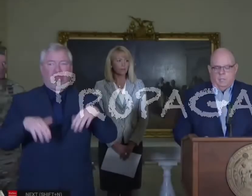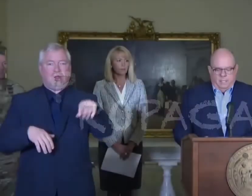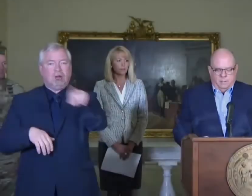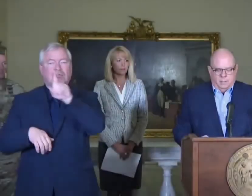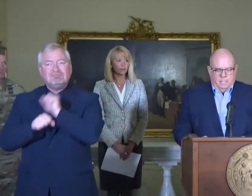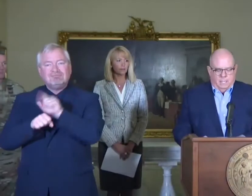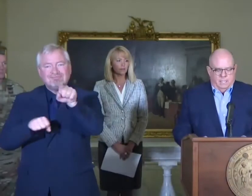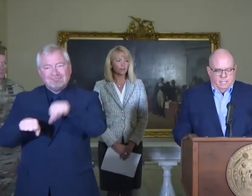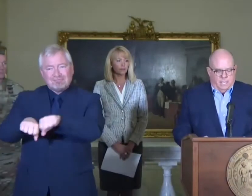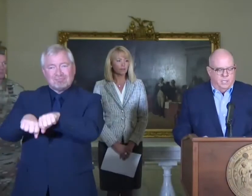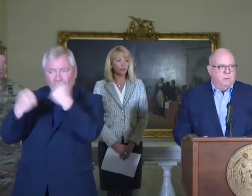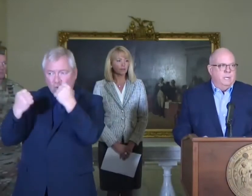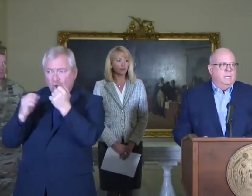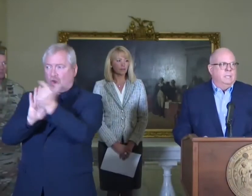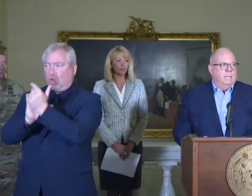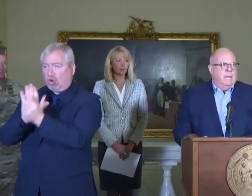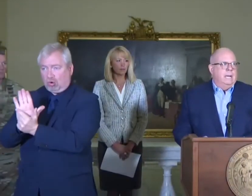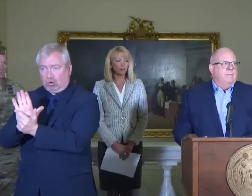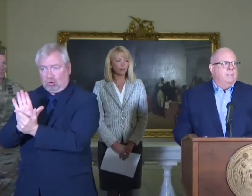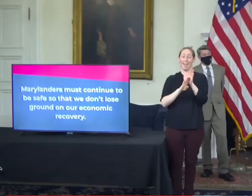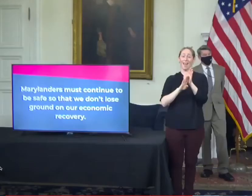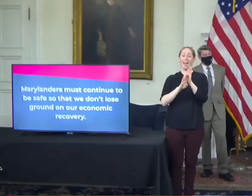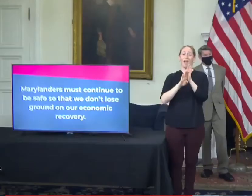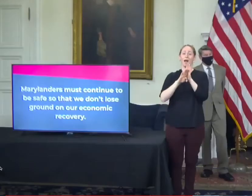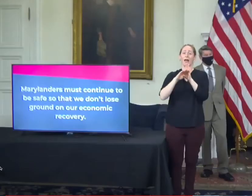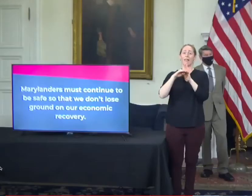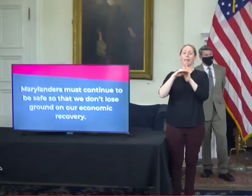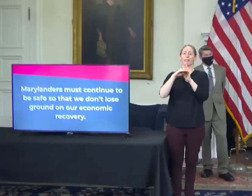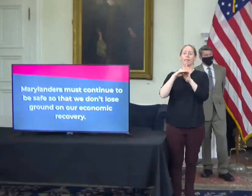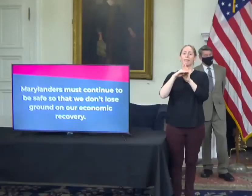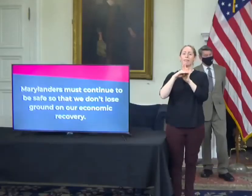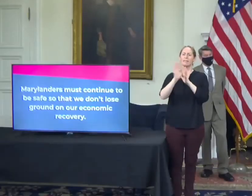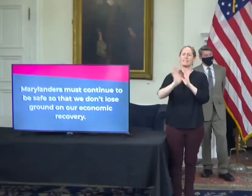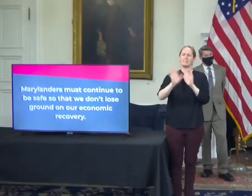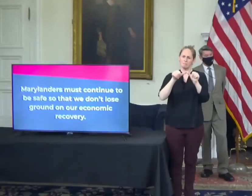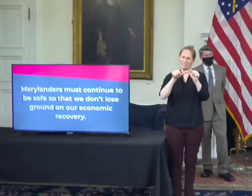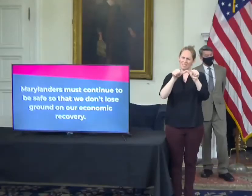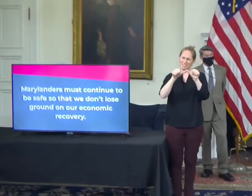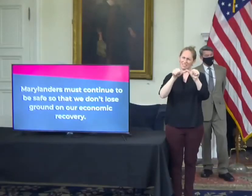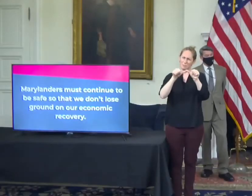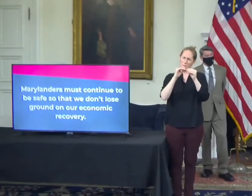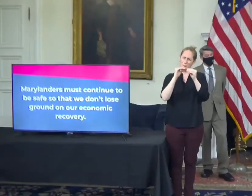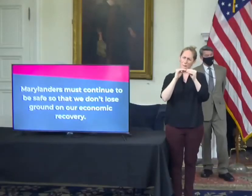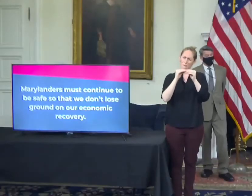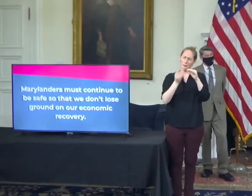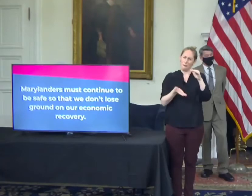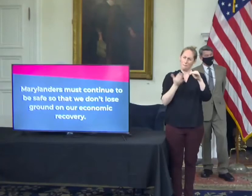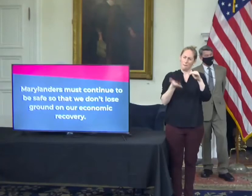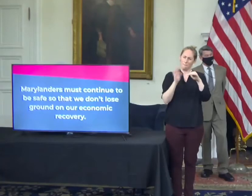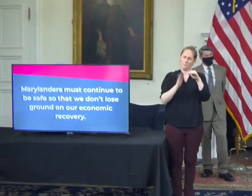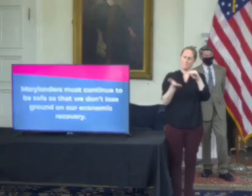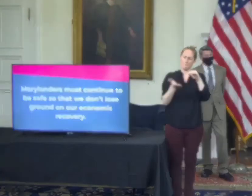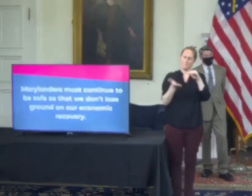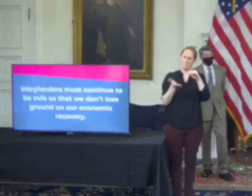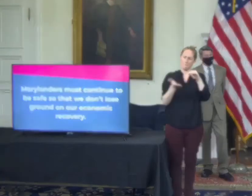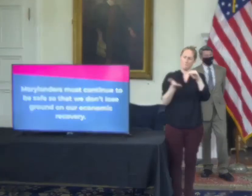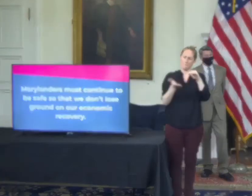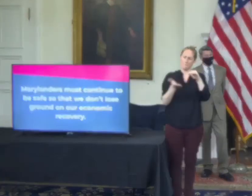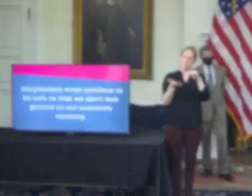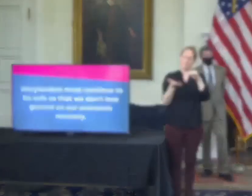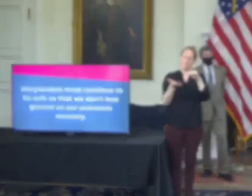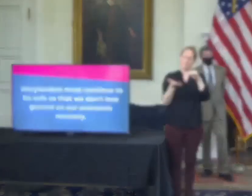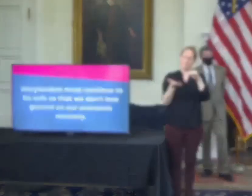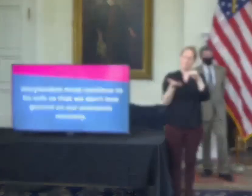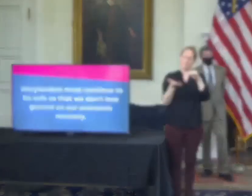You are literally endangering the lives. Yes, Governor, I'm going to say it. Wear the damn mask. Okay.